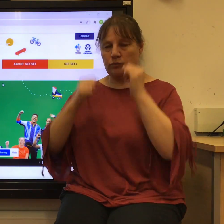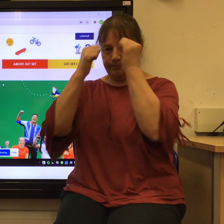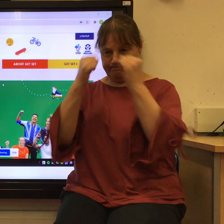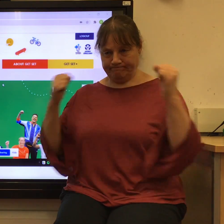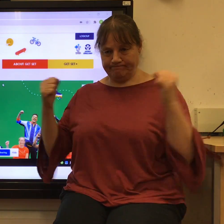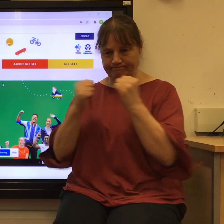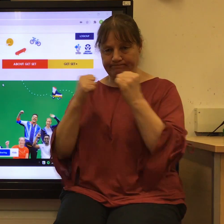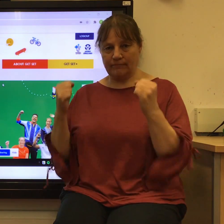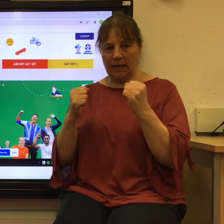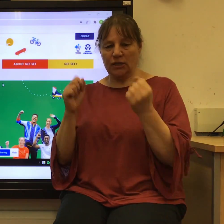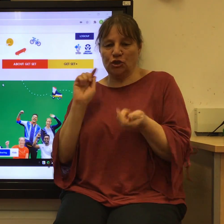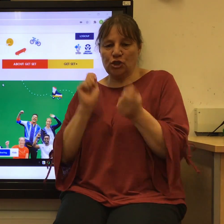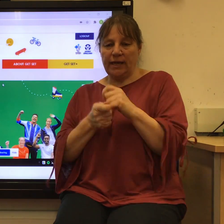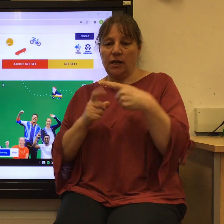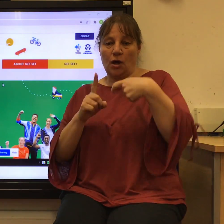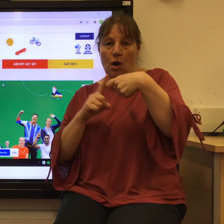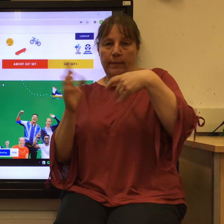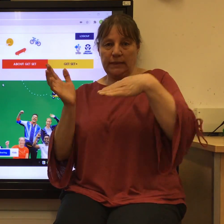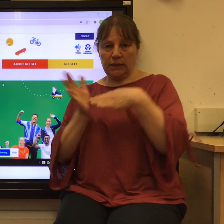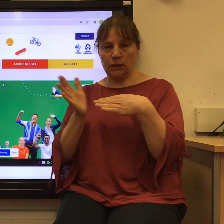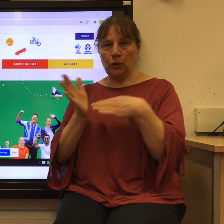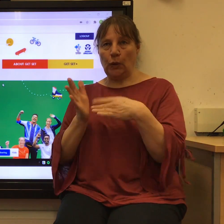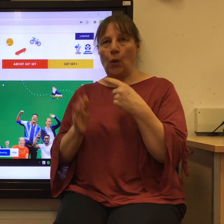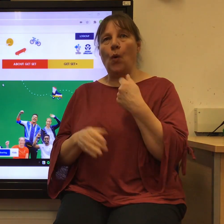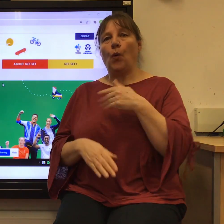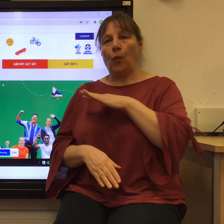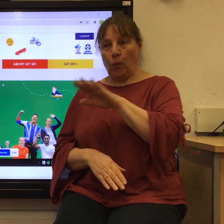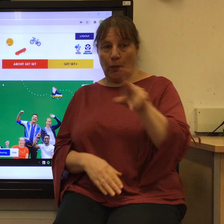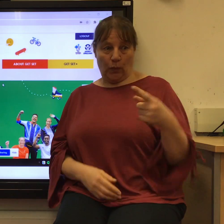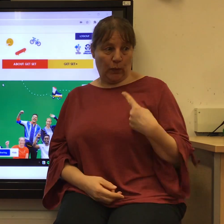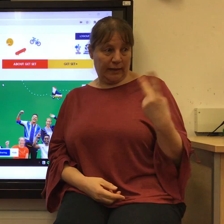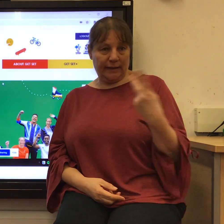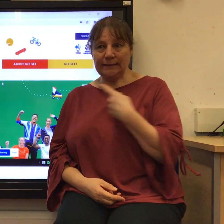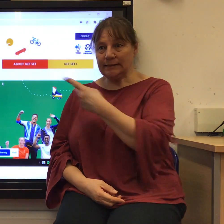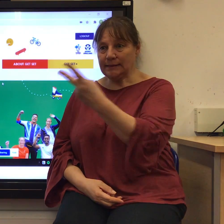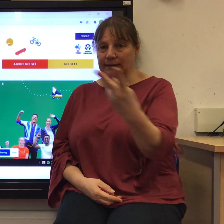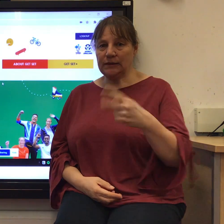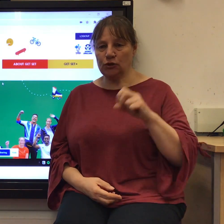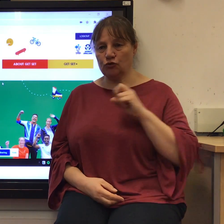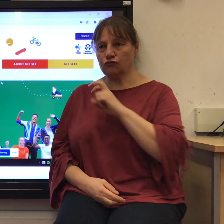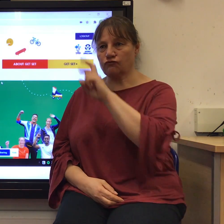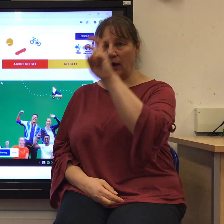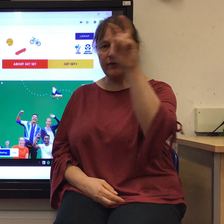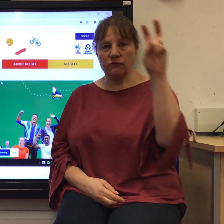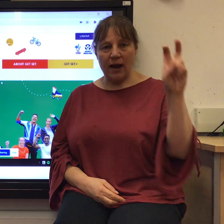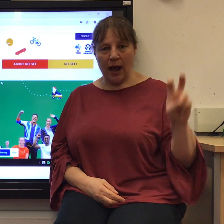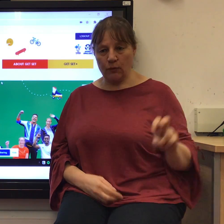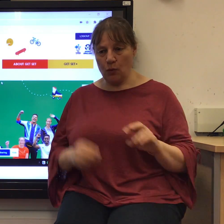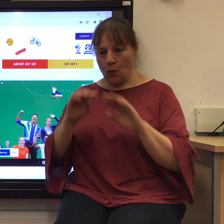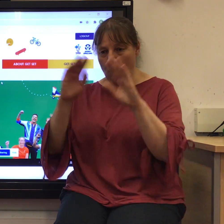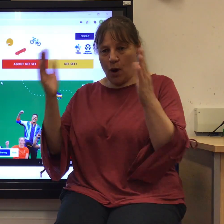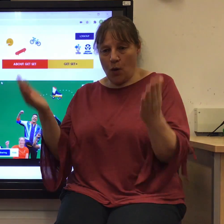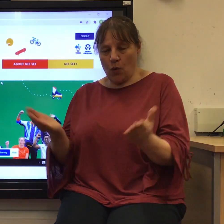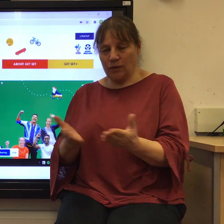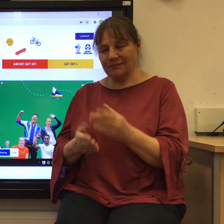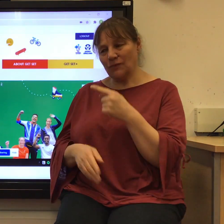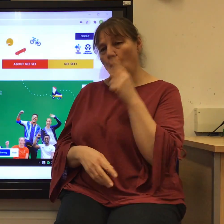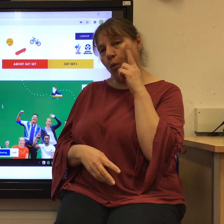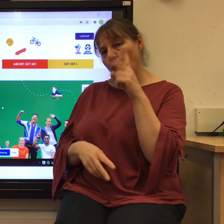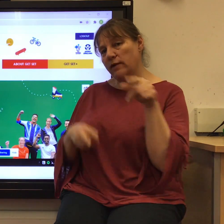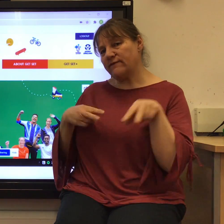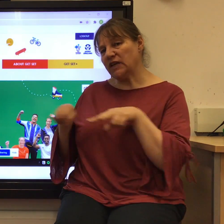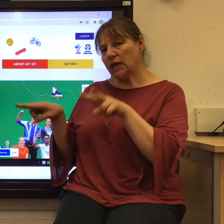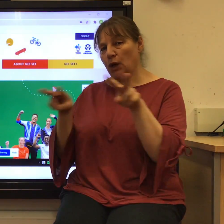activity into kilometres. And we need to travel around the world. So if you watch this short video, this will explain